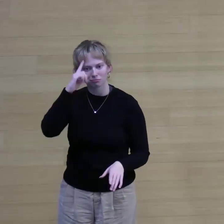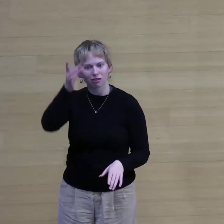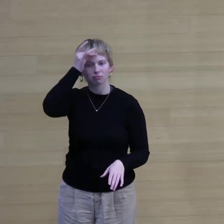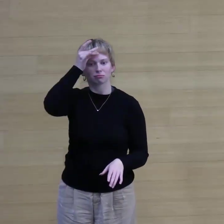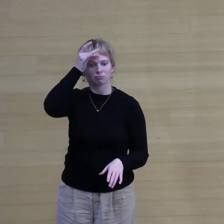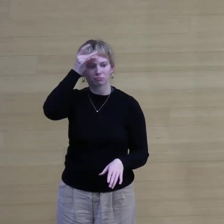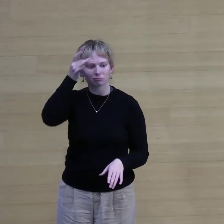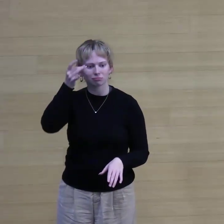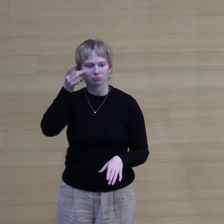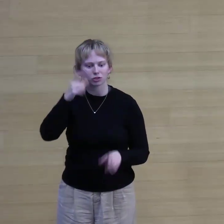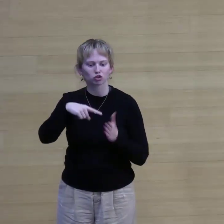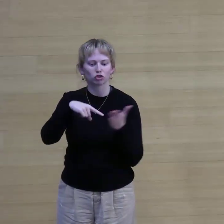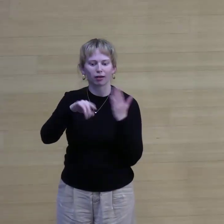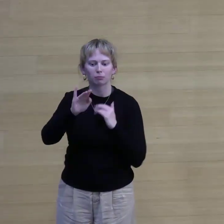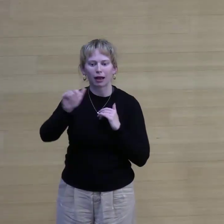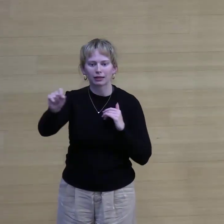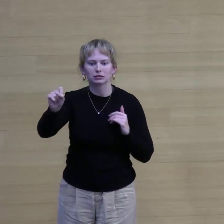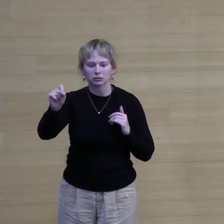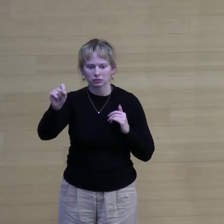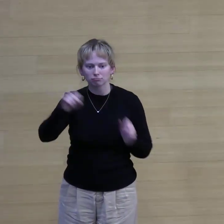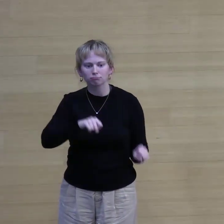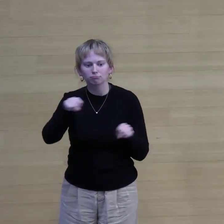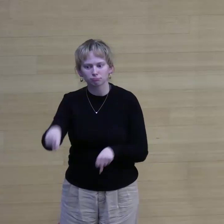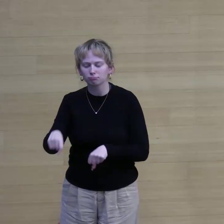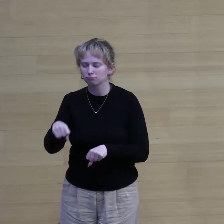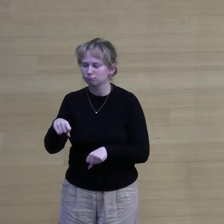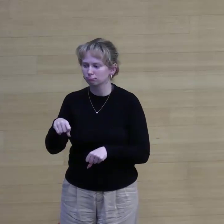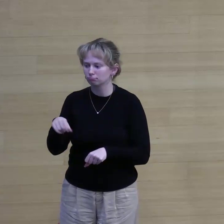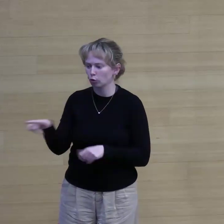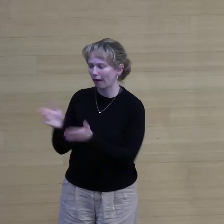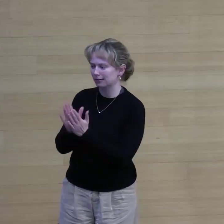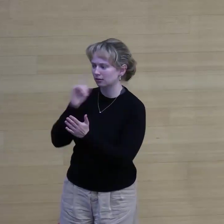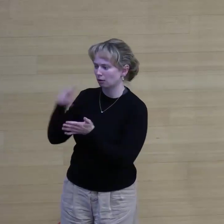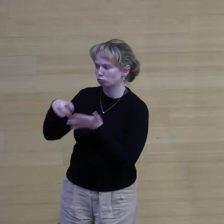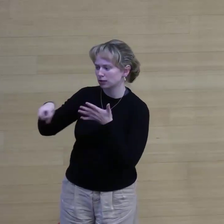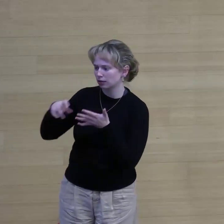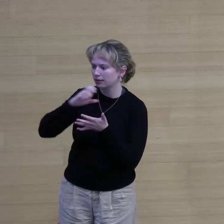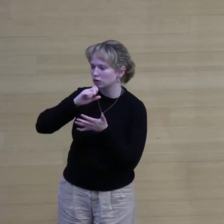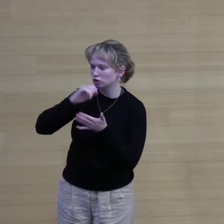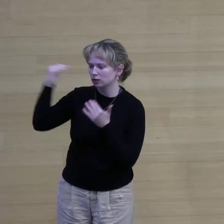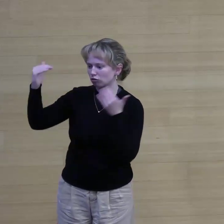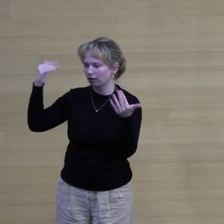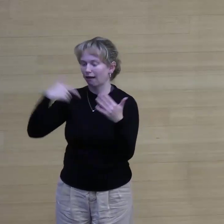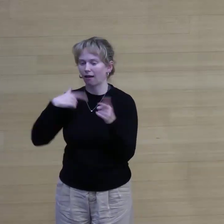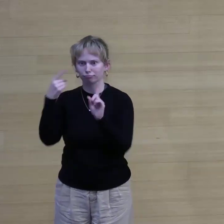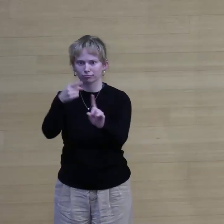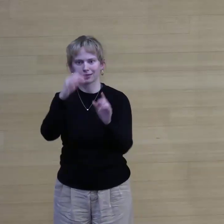check their biases. You were asking about transitional age adults, and I went to the teachers. That totally, I